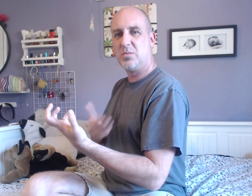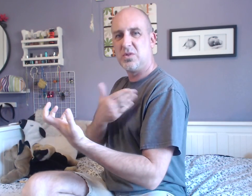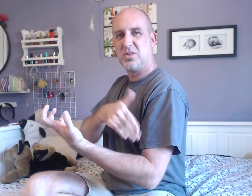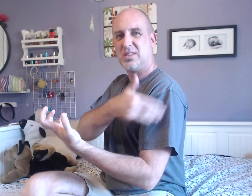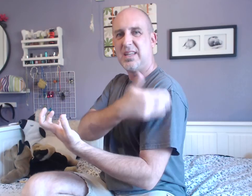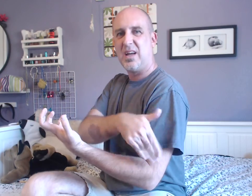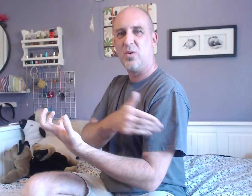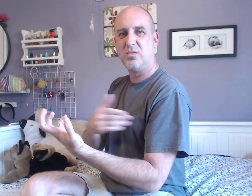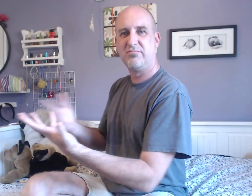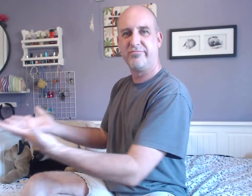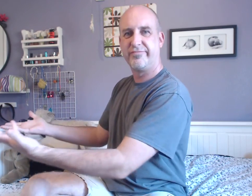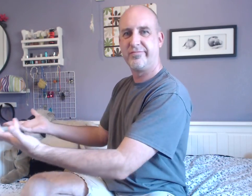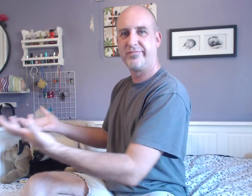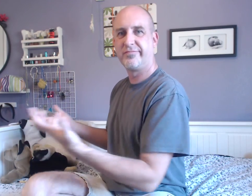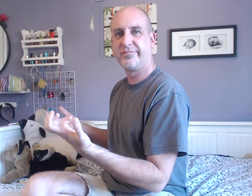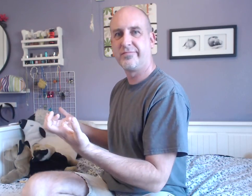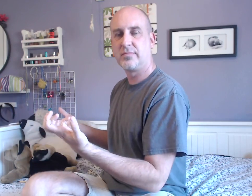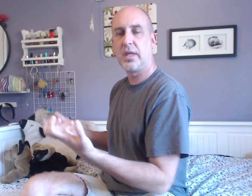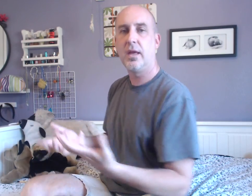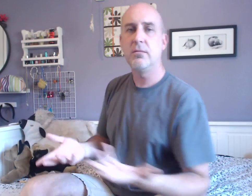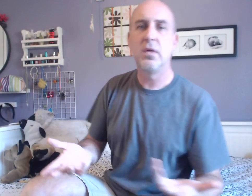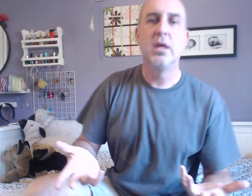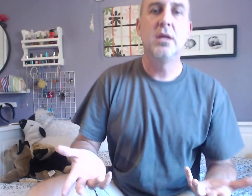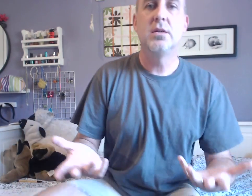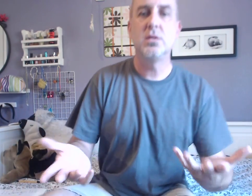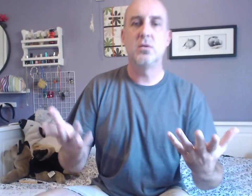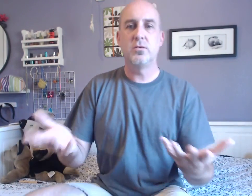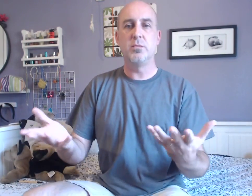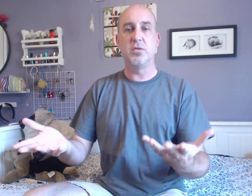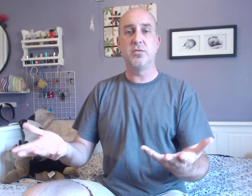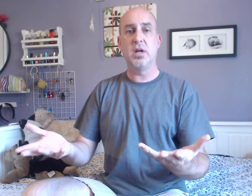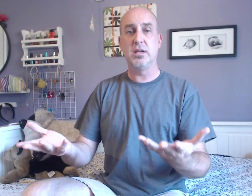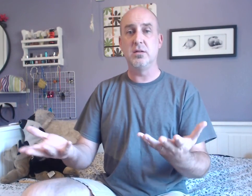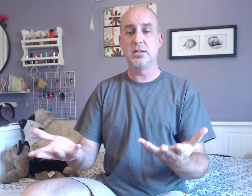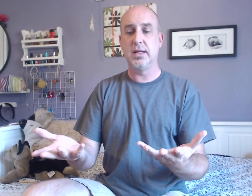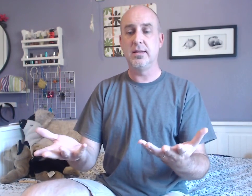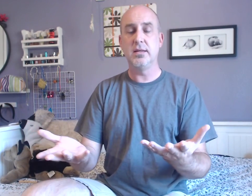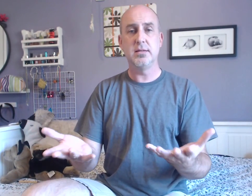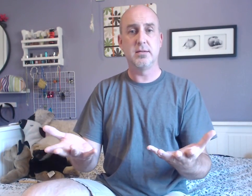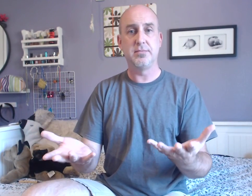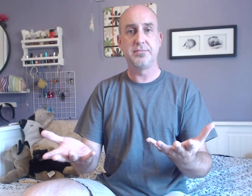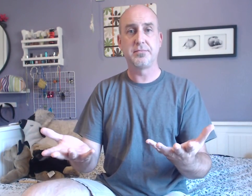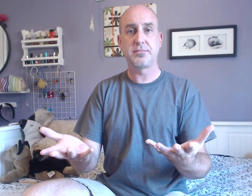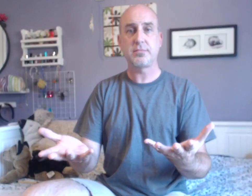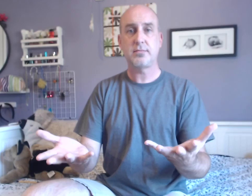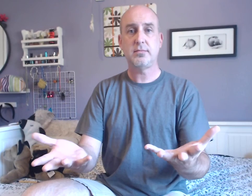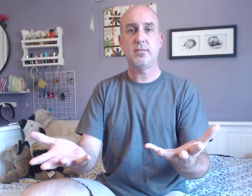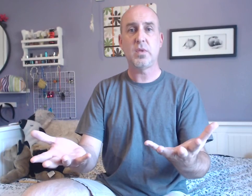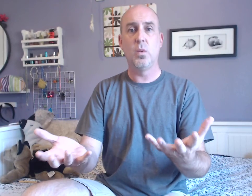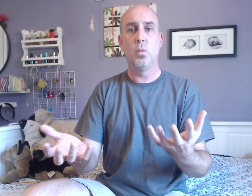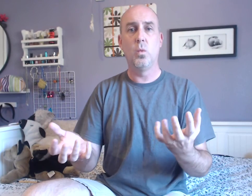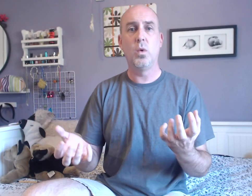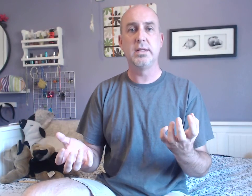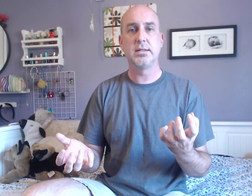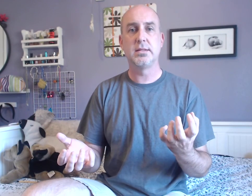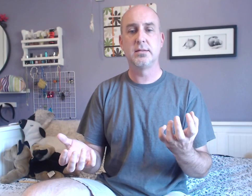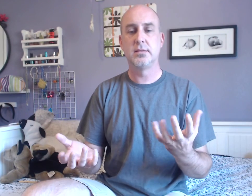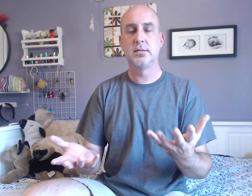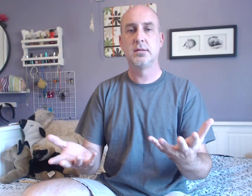are just down. Okay? So from the front, it looks like this. Want.